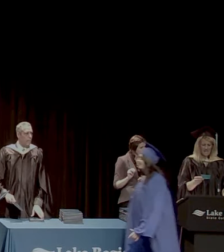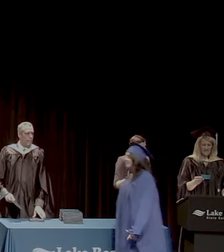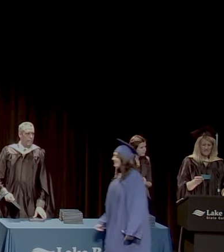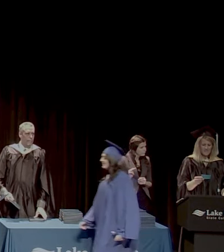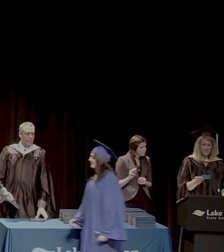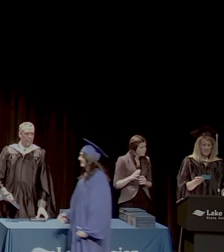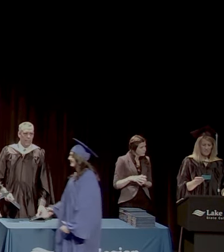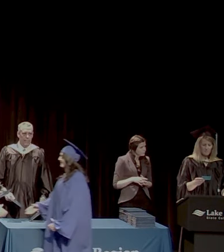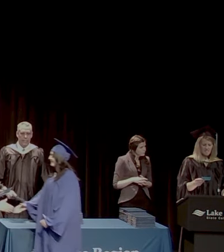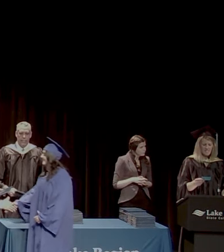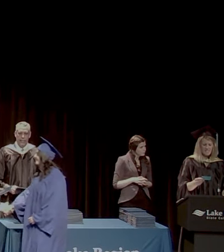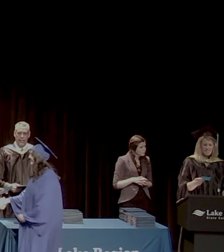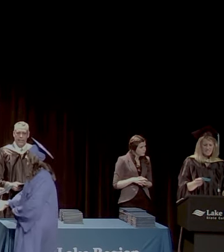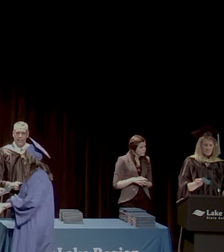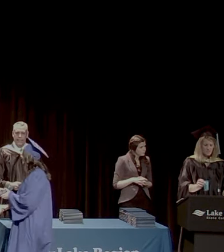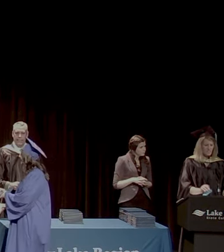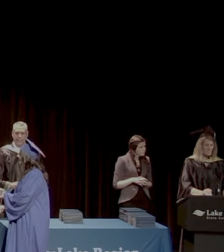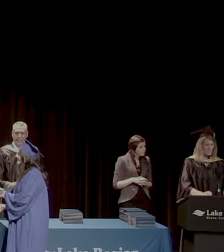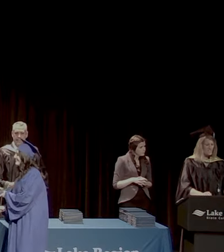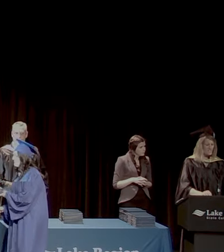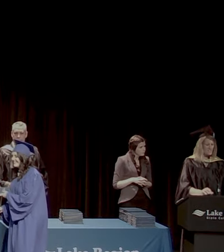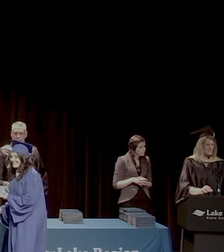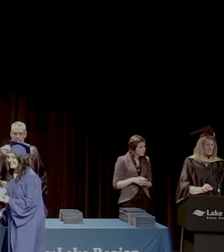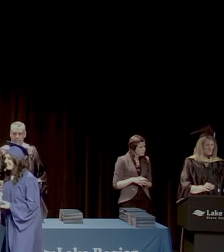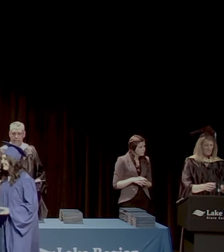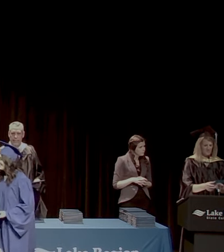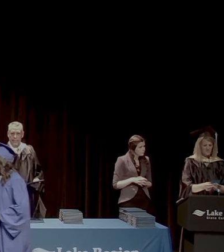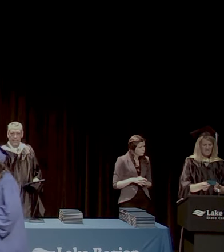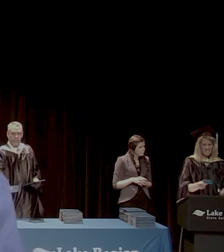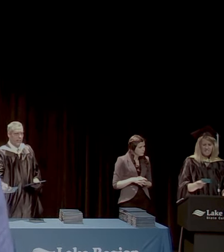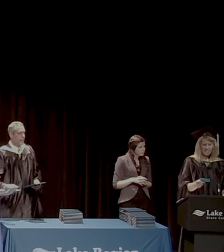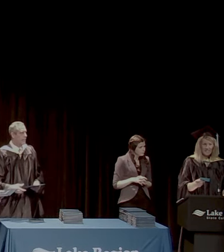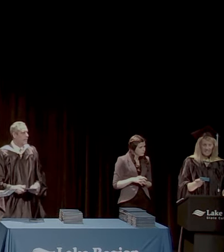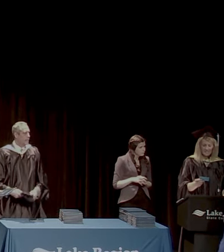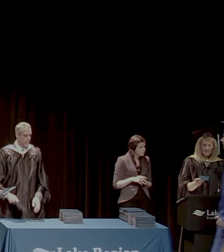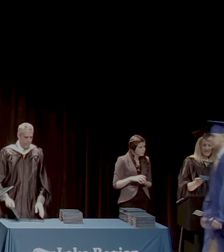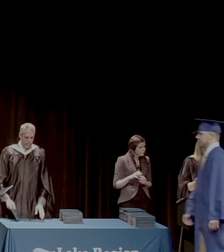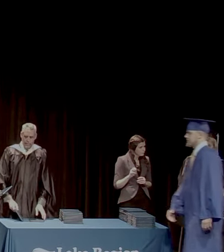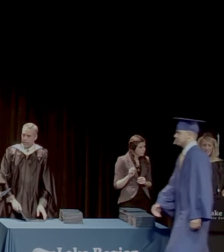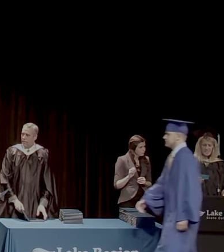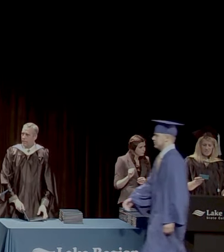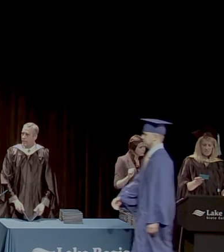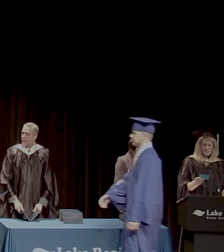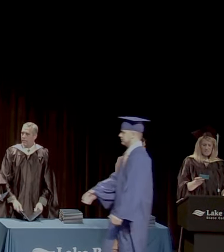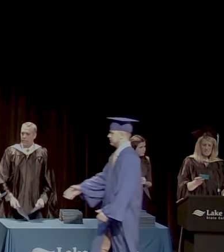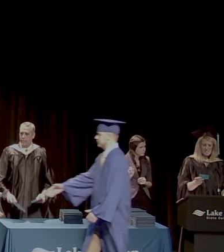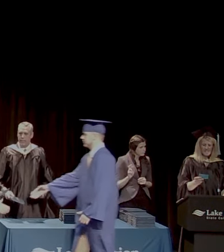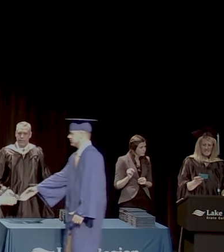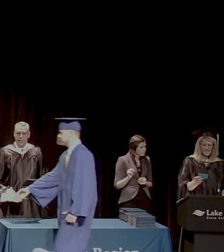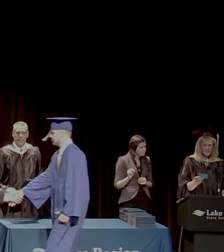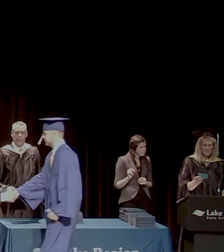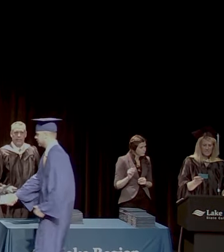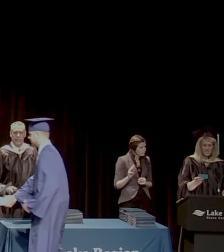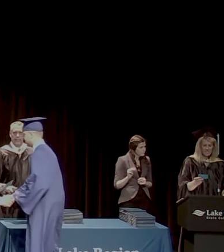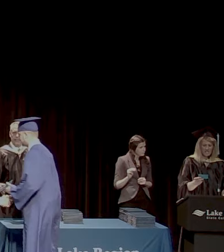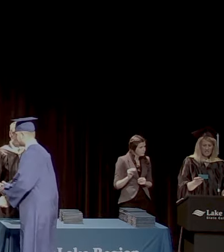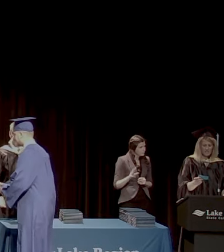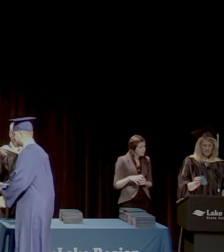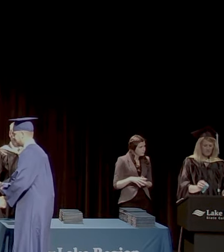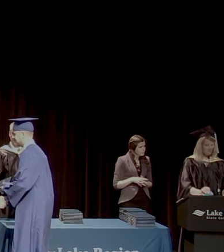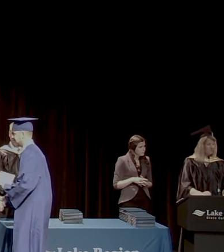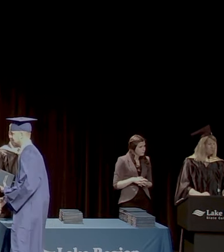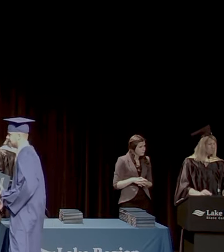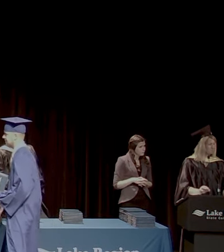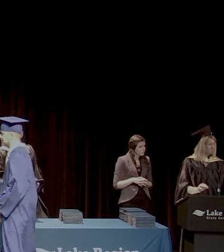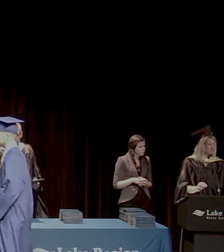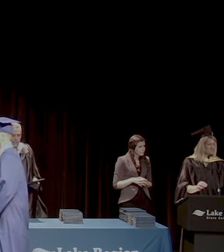Taylor Maya, Associate in Applied Science, Associate Degree Nurse. Easton Meyer, Associate in Applied Science, Precision